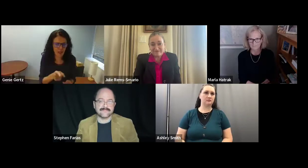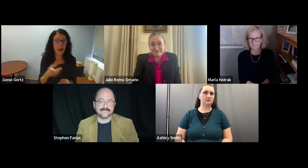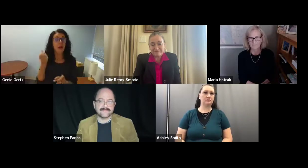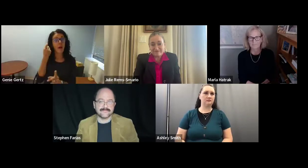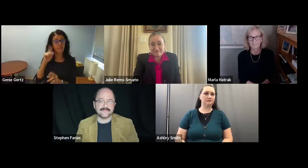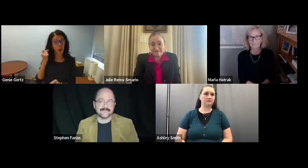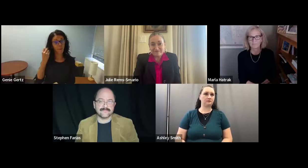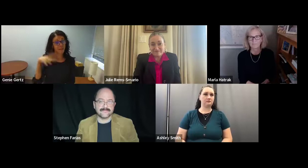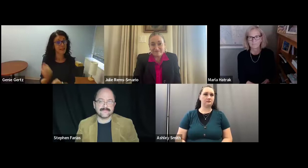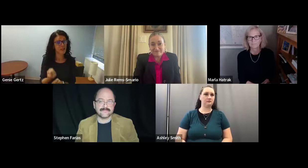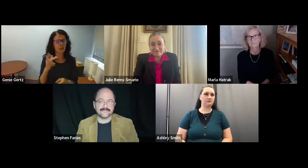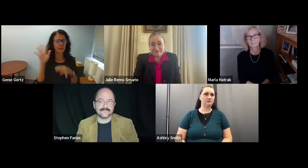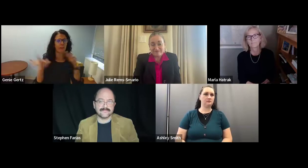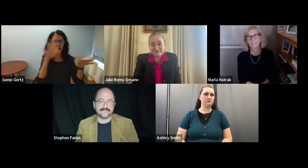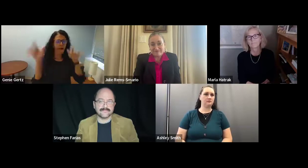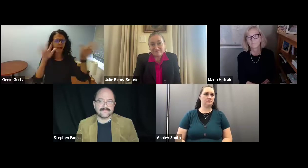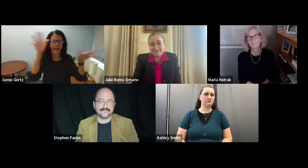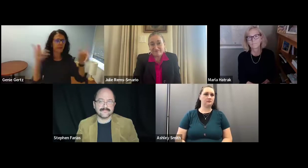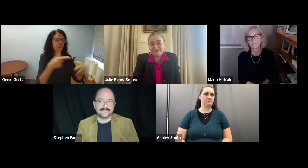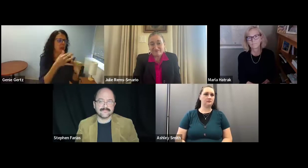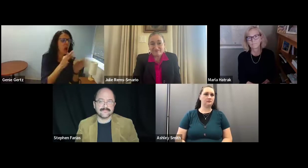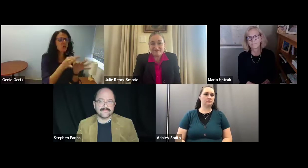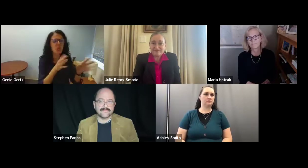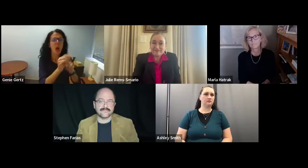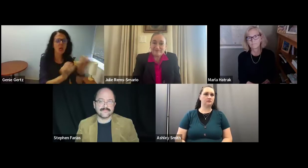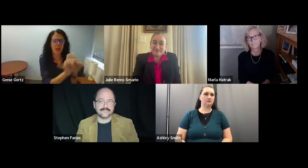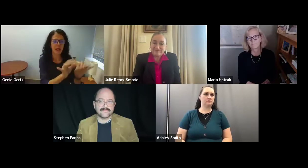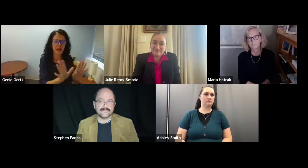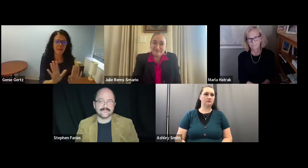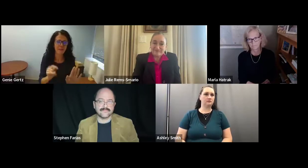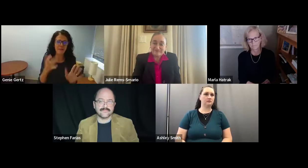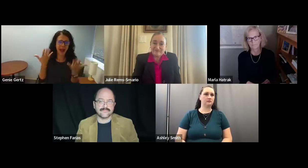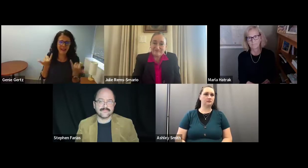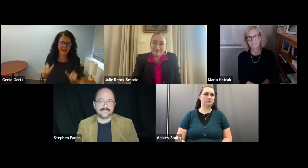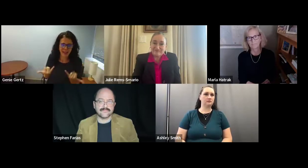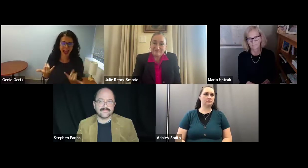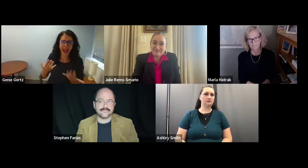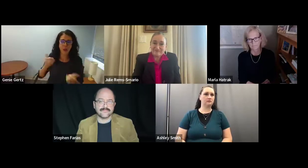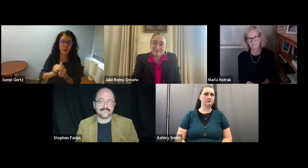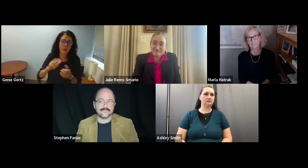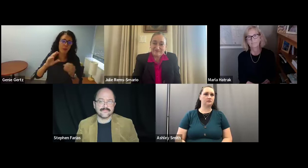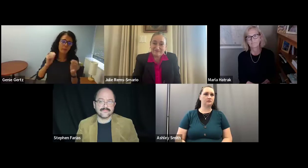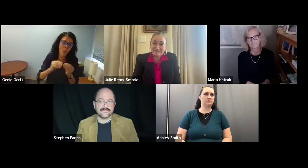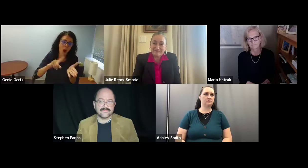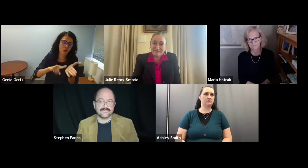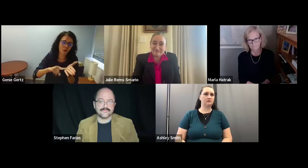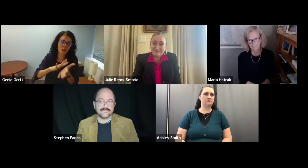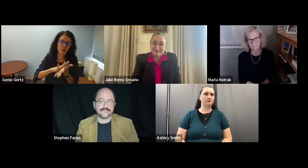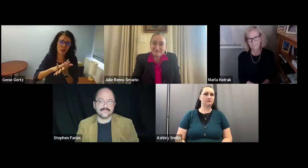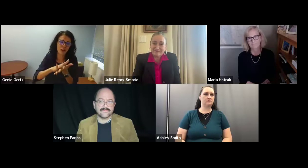It has been identified as a problem for many, many years. There's been a lot of nitpicking and yeah, button pointing,